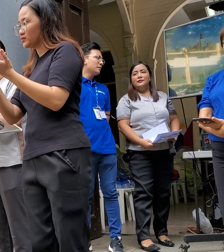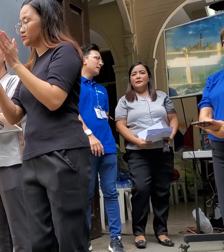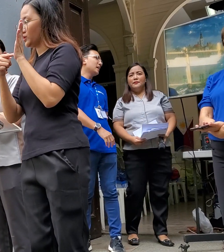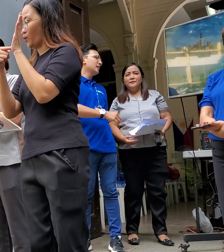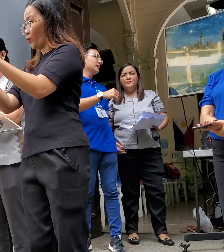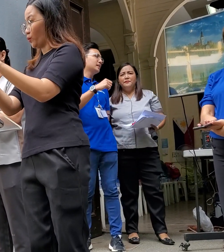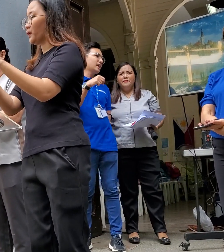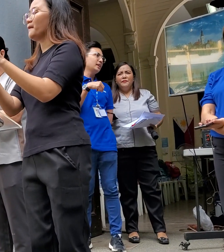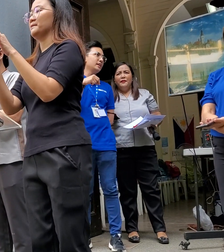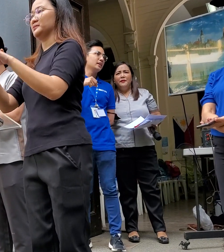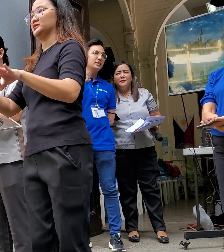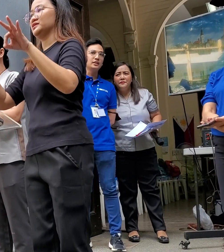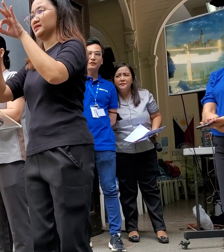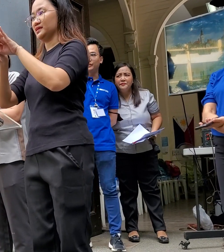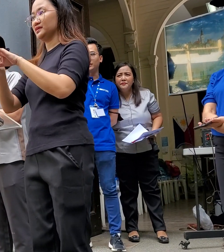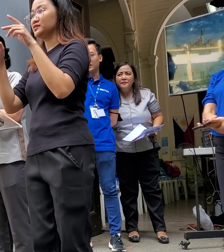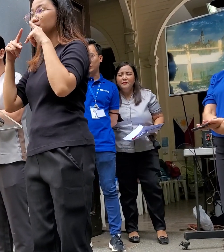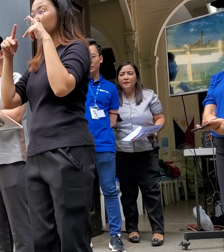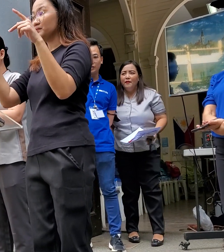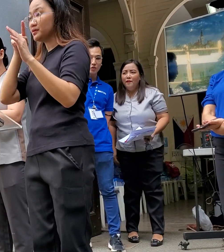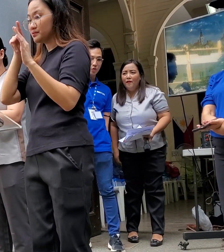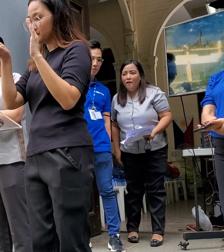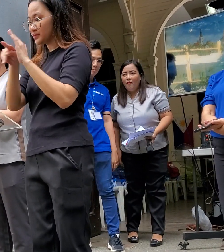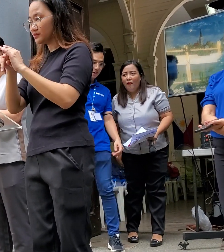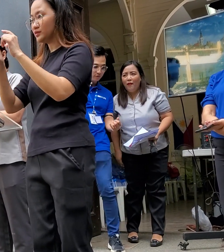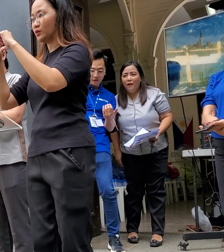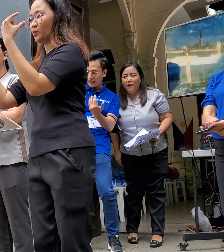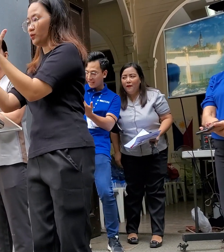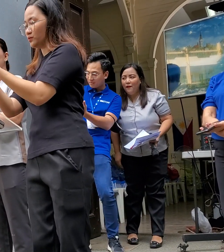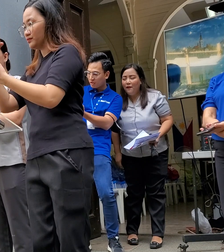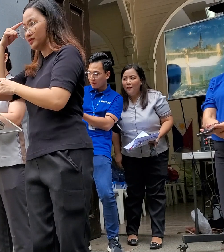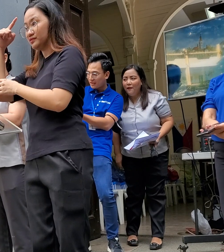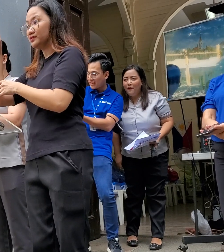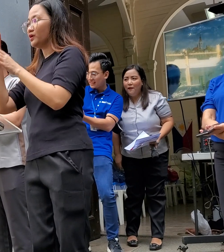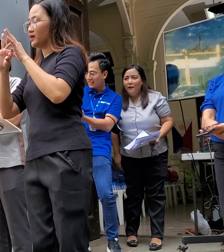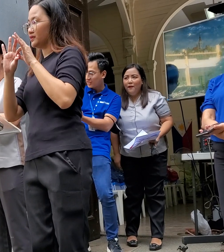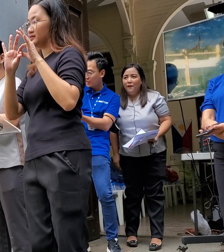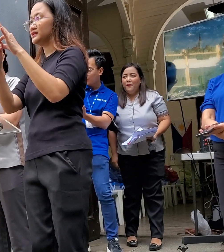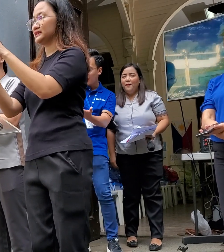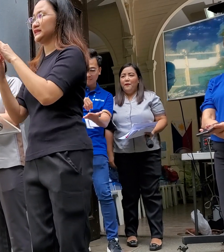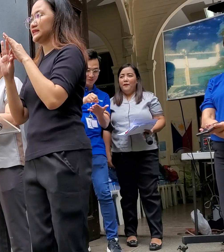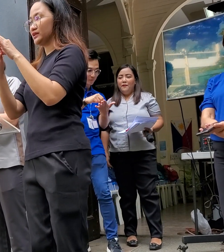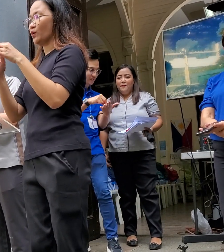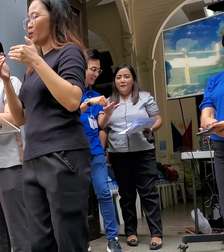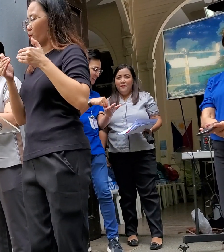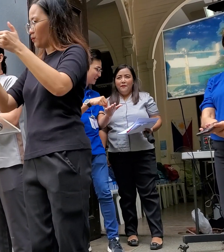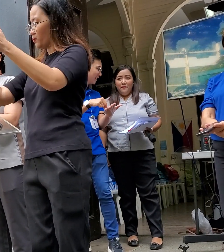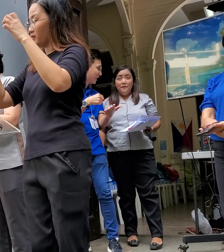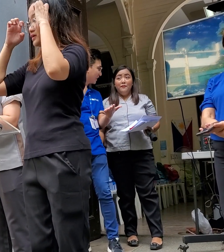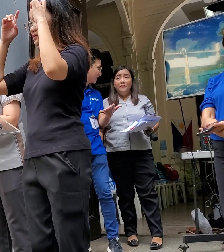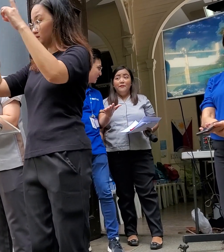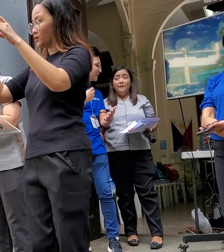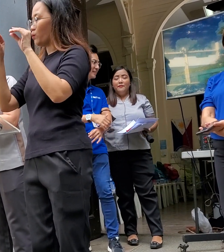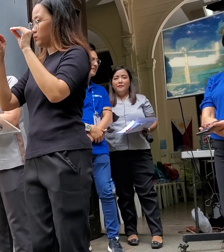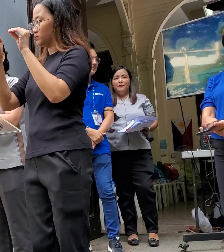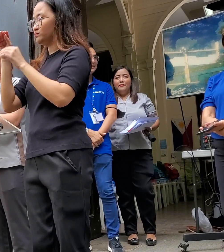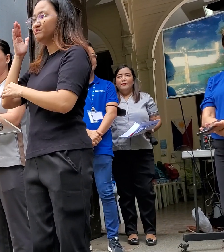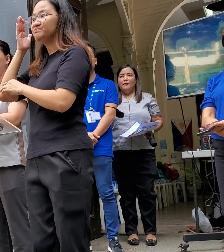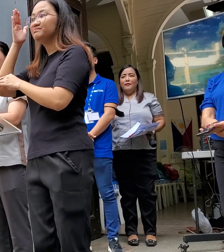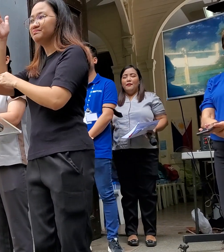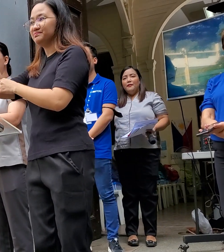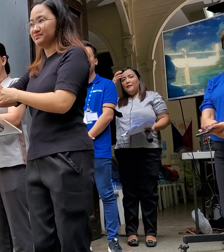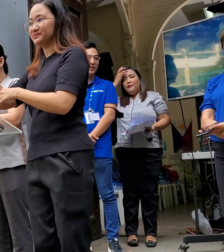the importance of public and private sector cooperation in advancing education in the